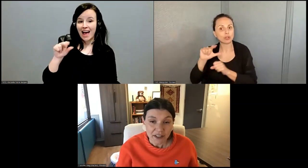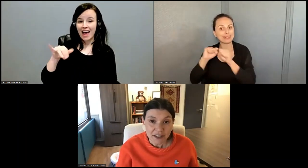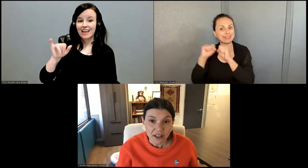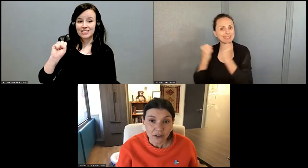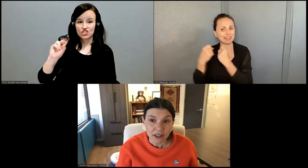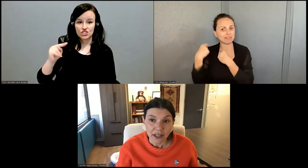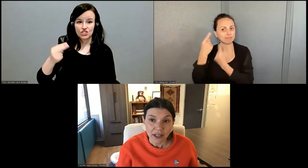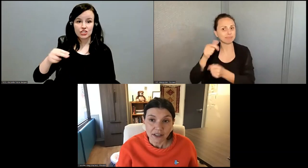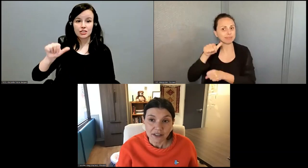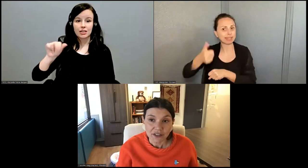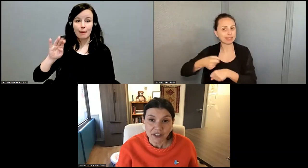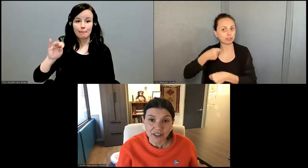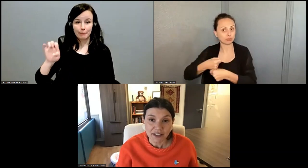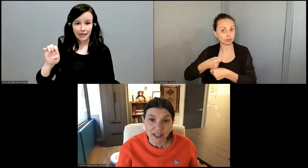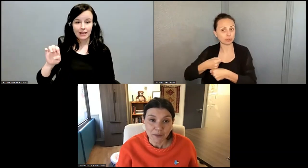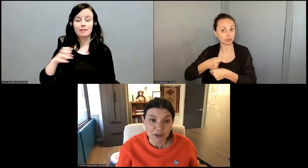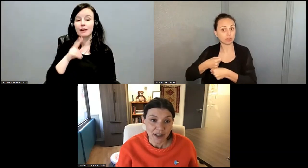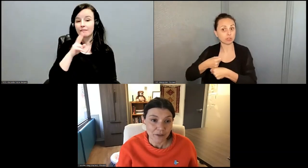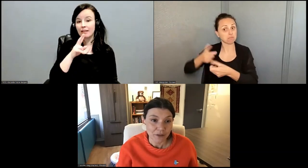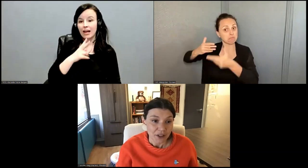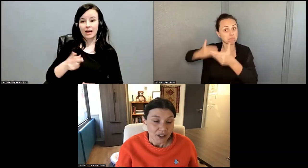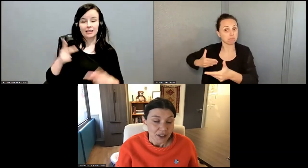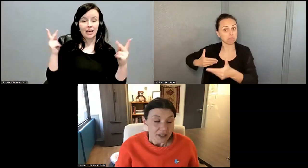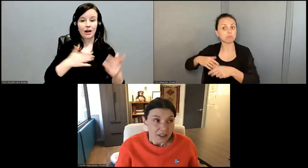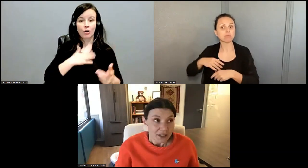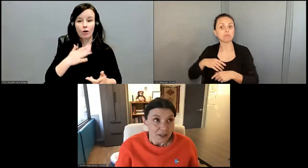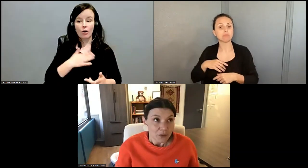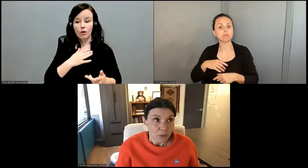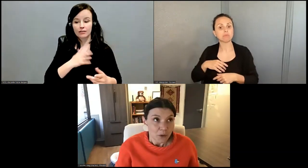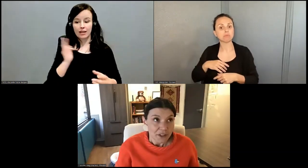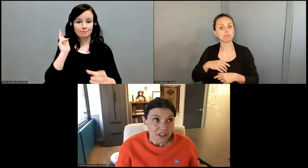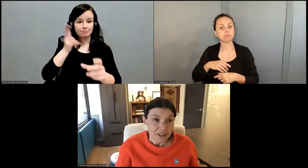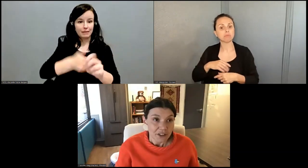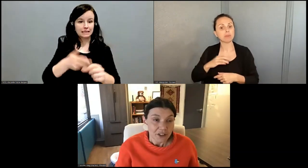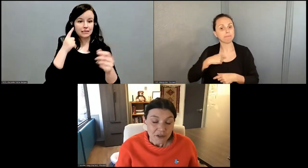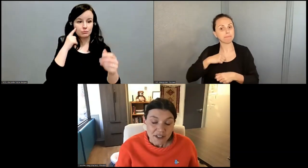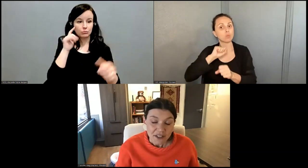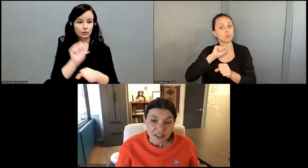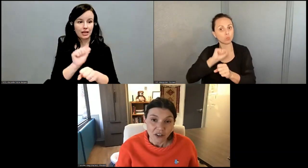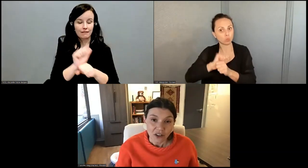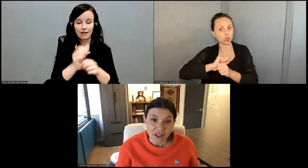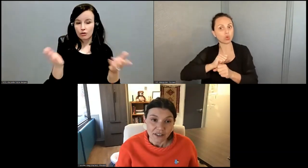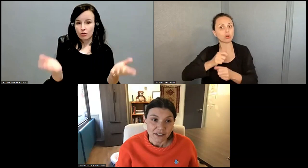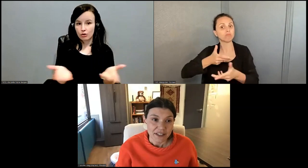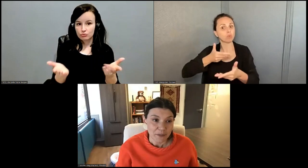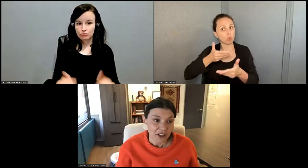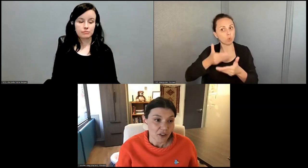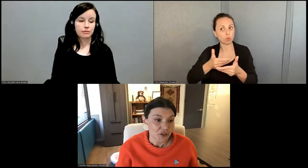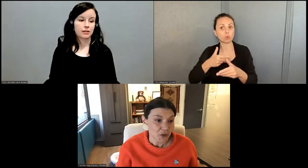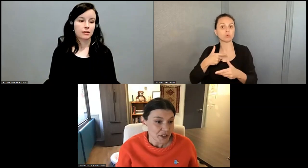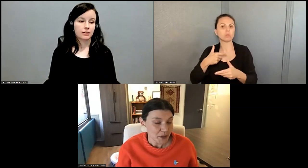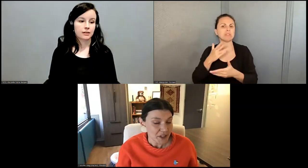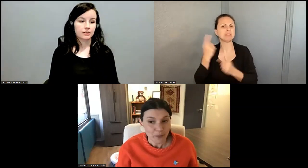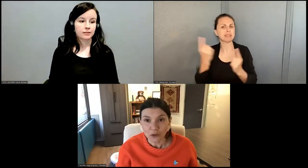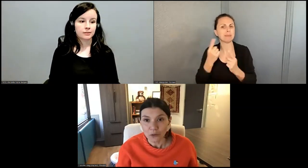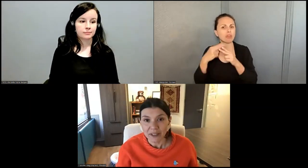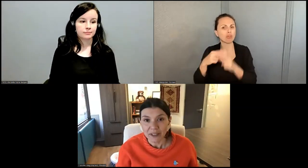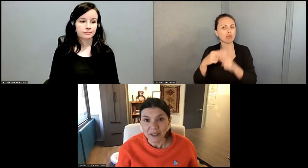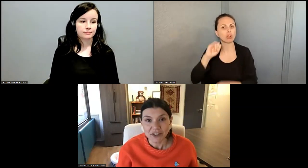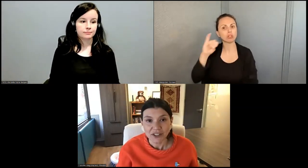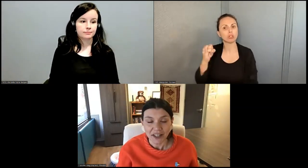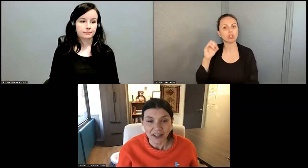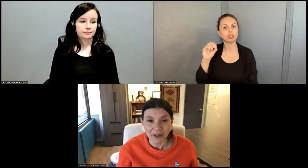10 years now. And during that time to have worked closely on something called Jordan's